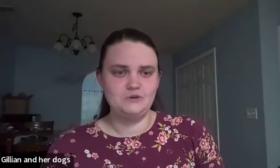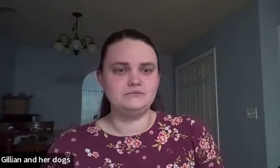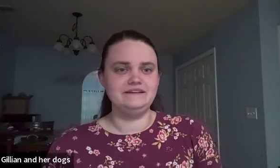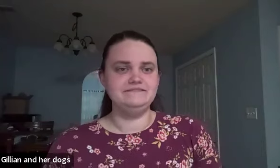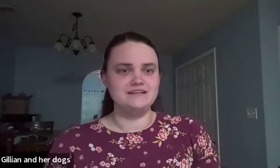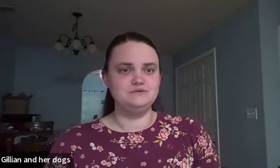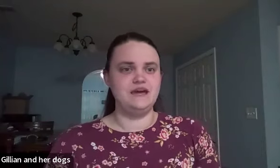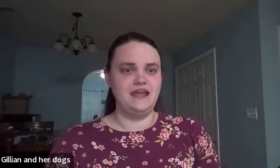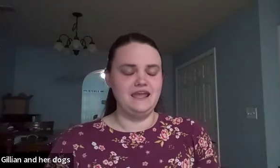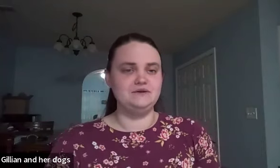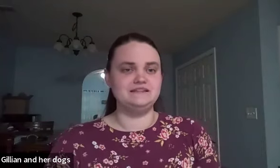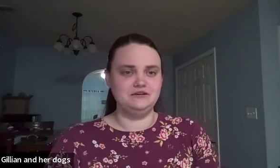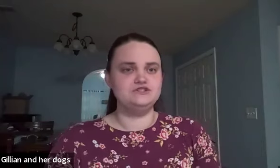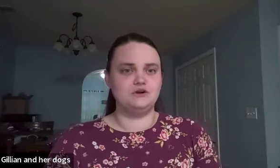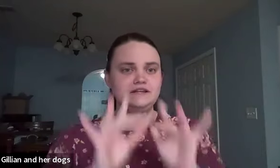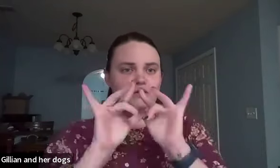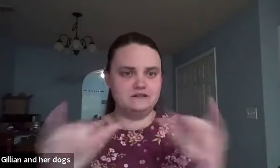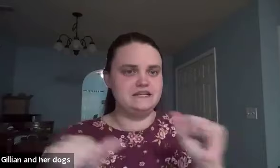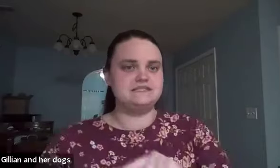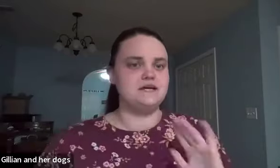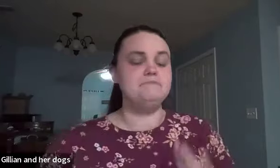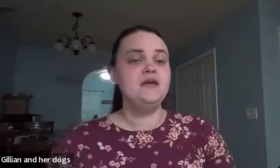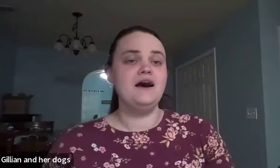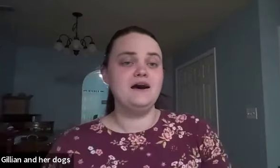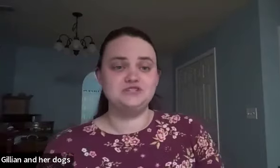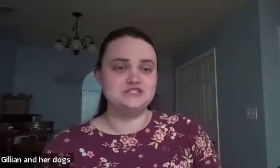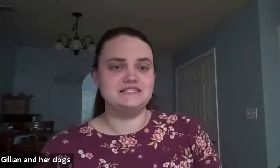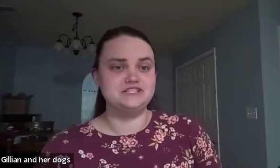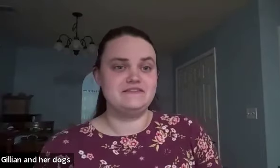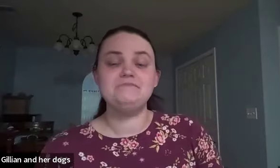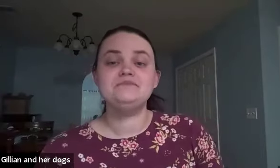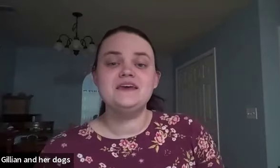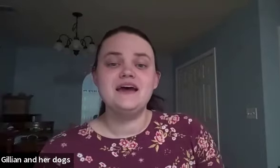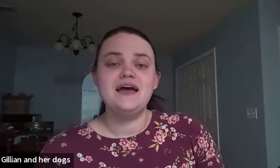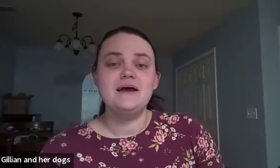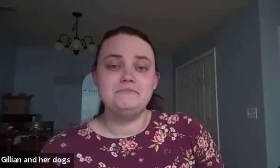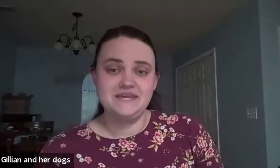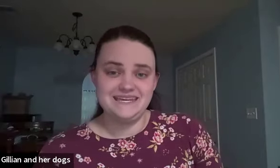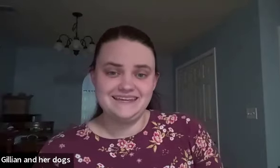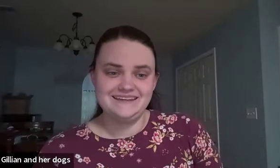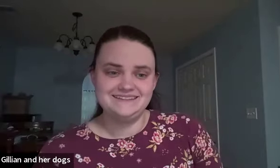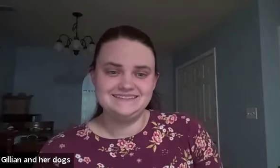Y'all were really fast with that A, and it was a little startling. You all did it at the same time. Just thought I should say that. B.